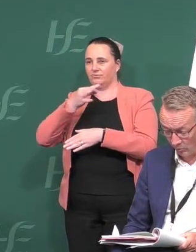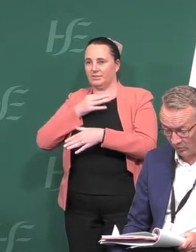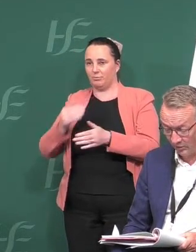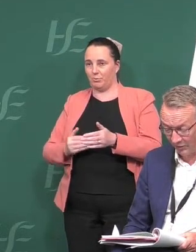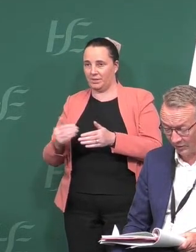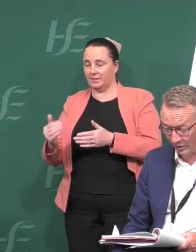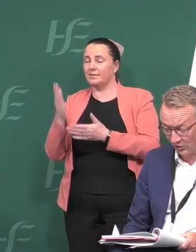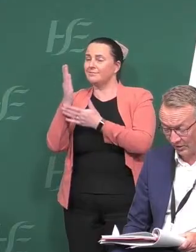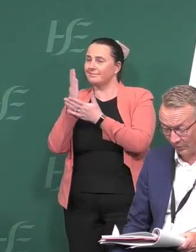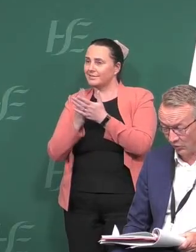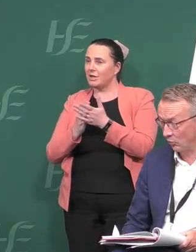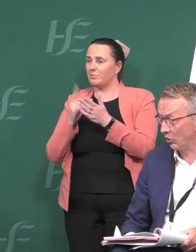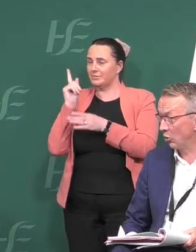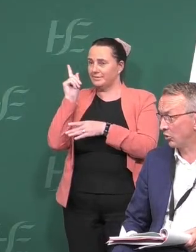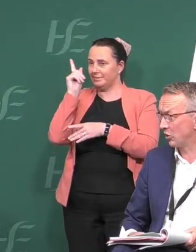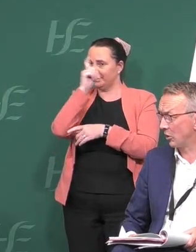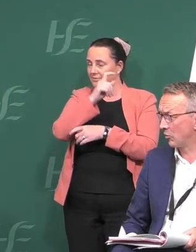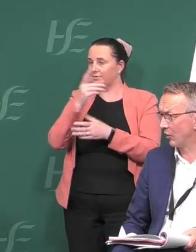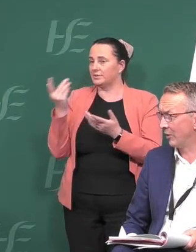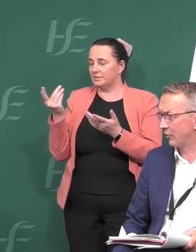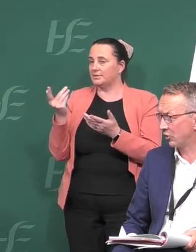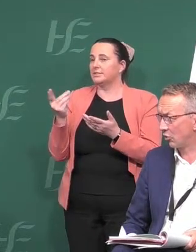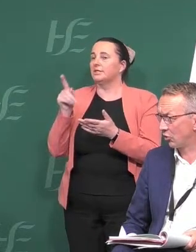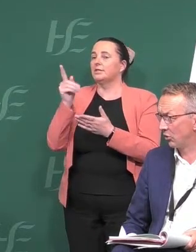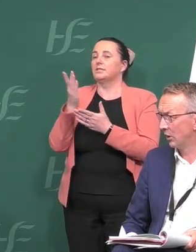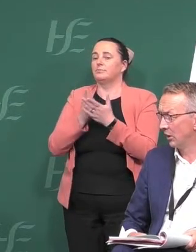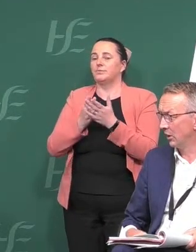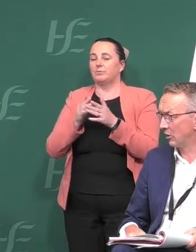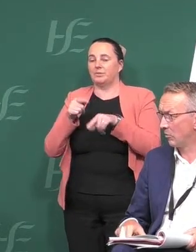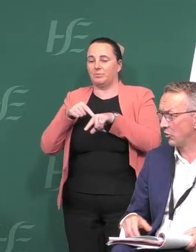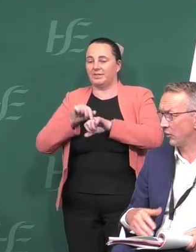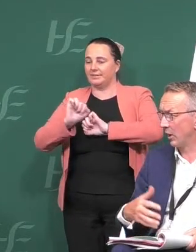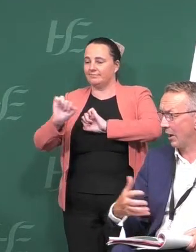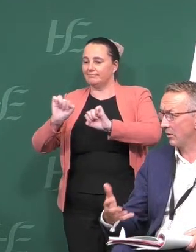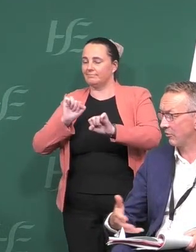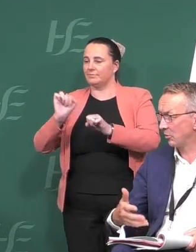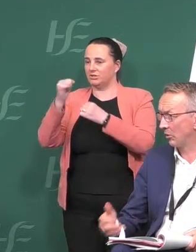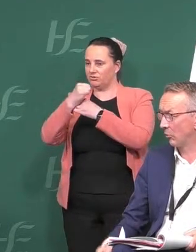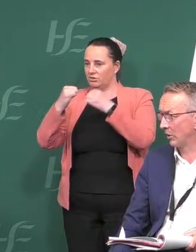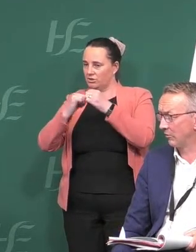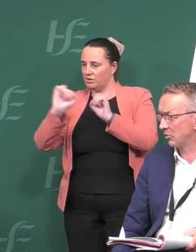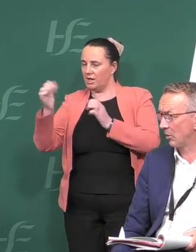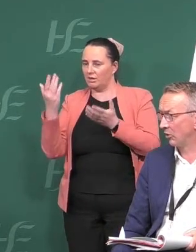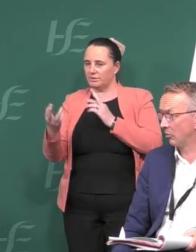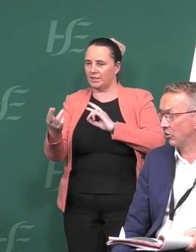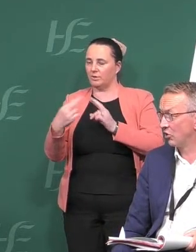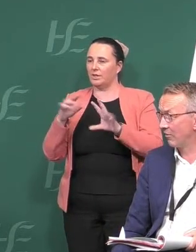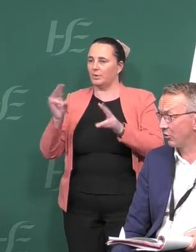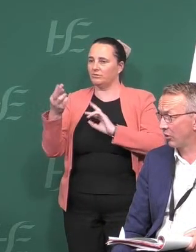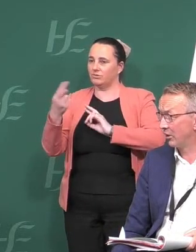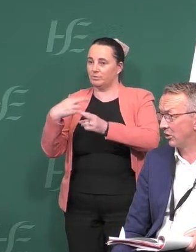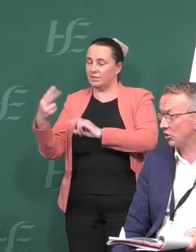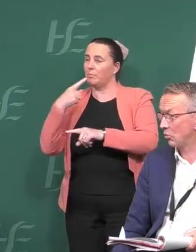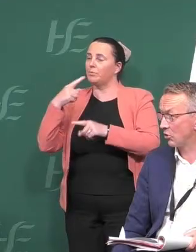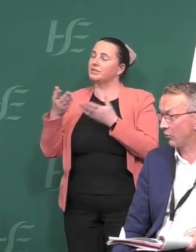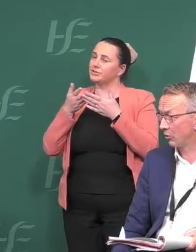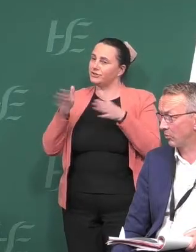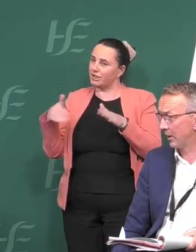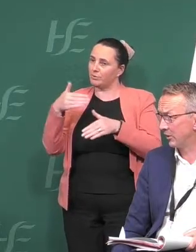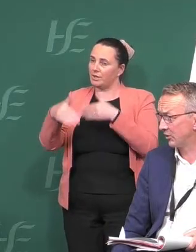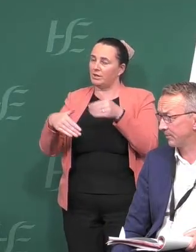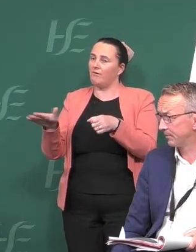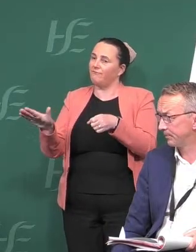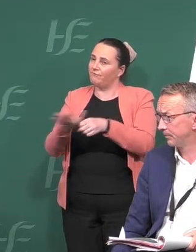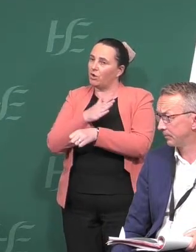were some difficulties and differences between the units in terms of infrastructure, in terms of how they respond, how quickly they responded, but the general trend is towards